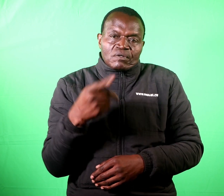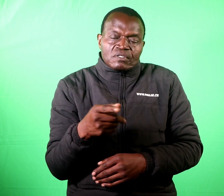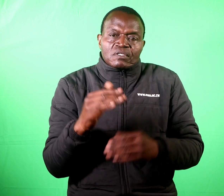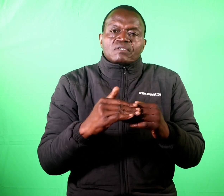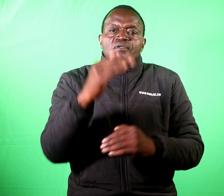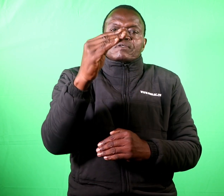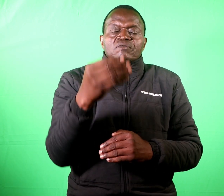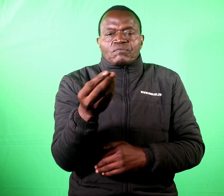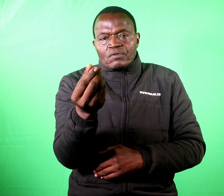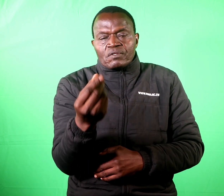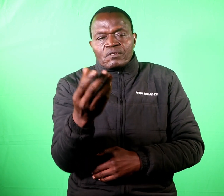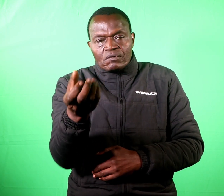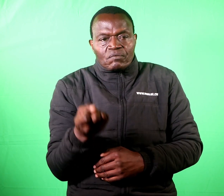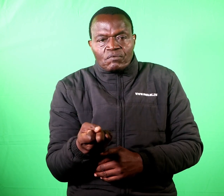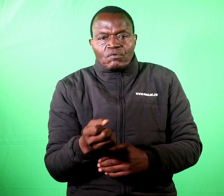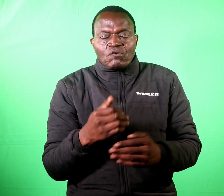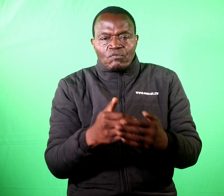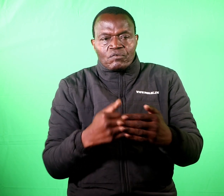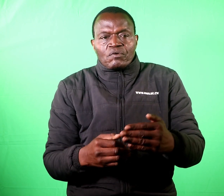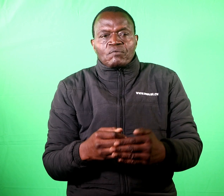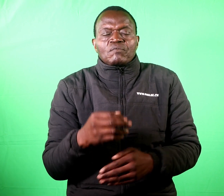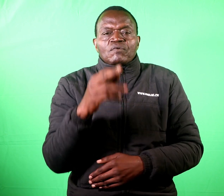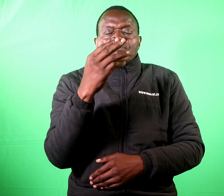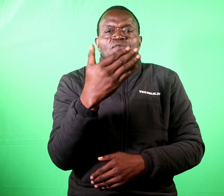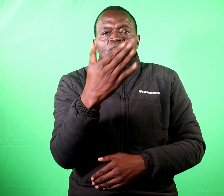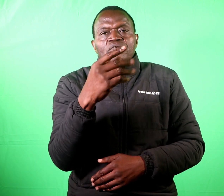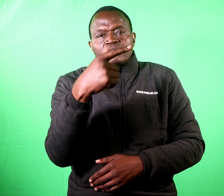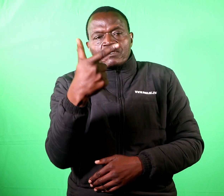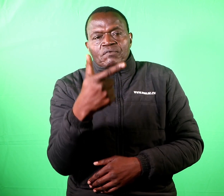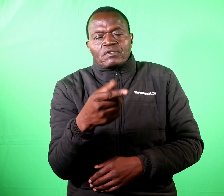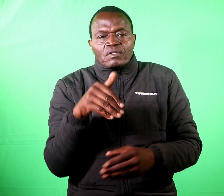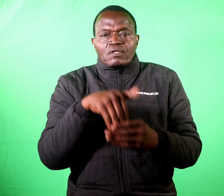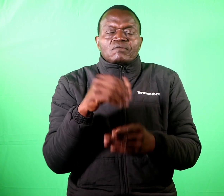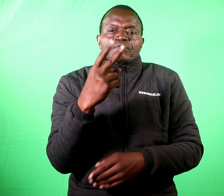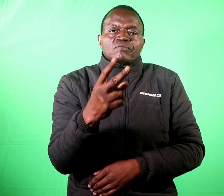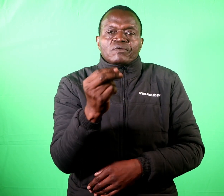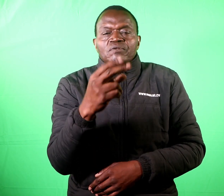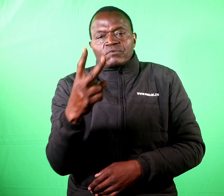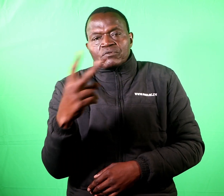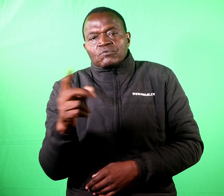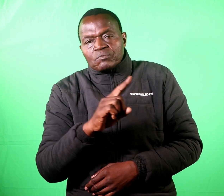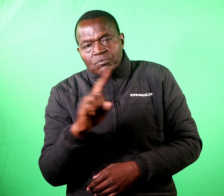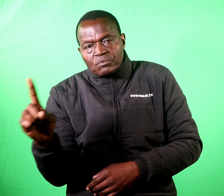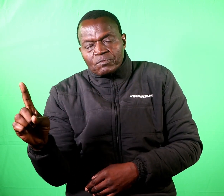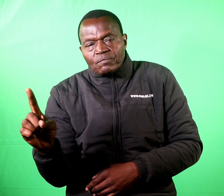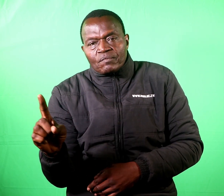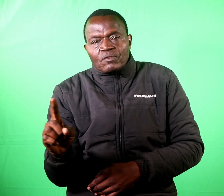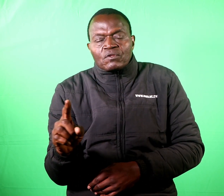income from US dollar 57 in 2022 to 116